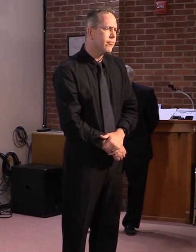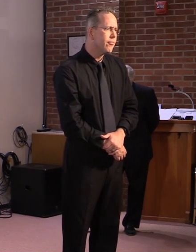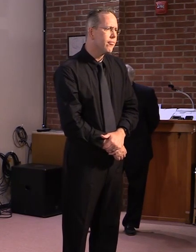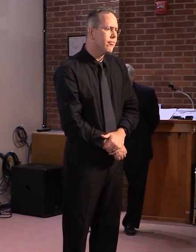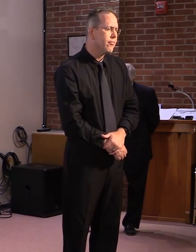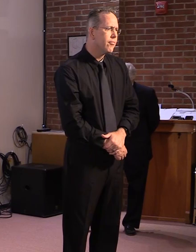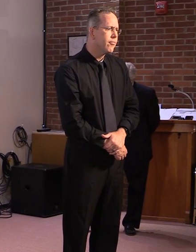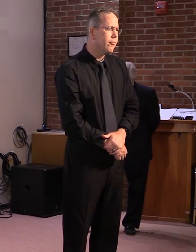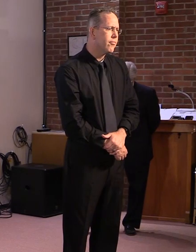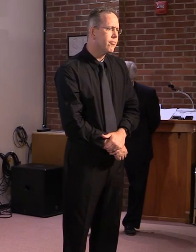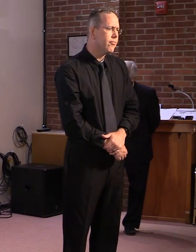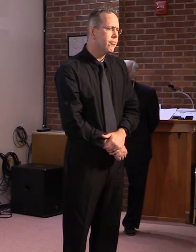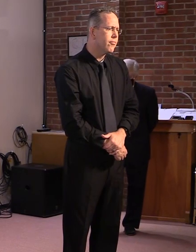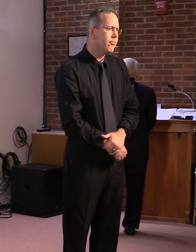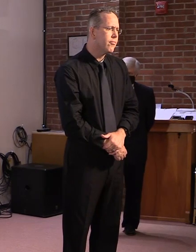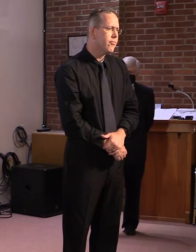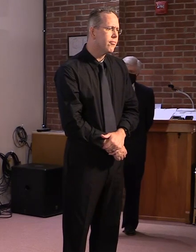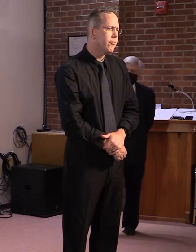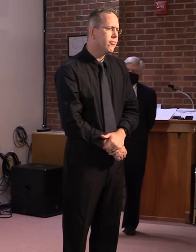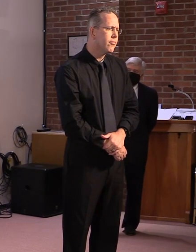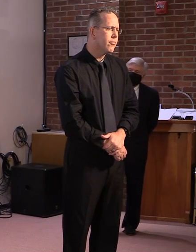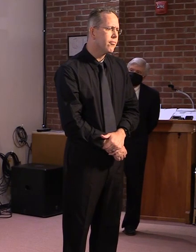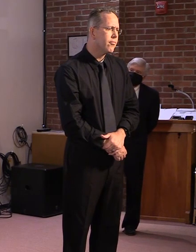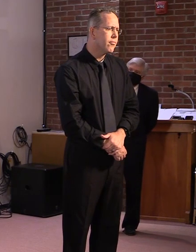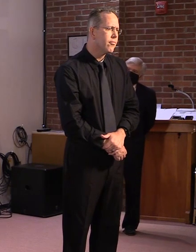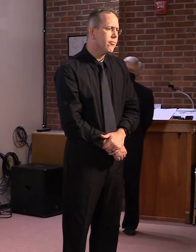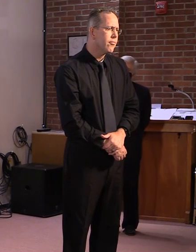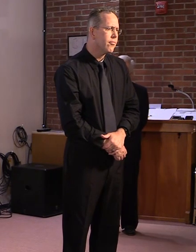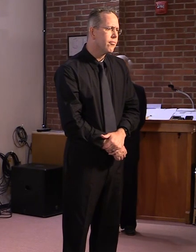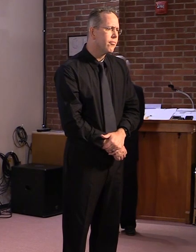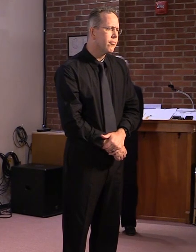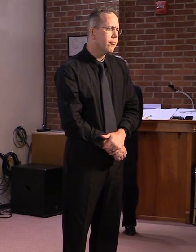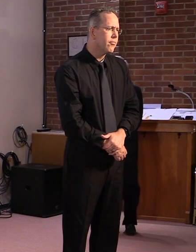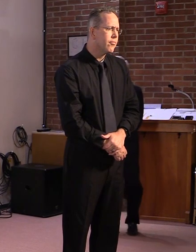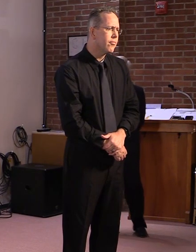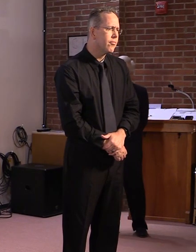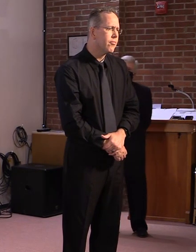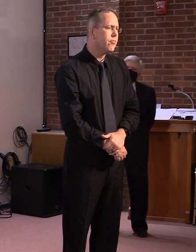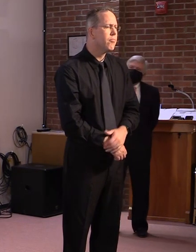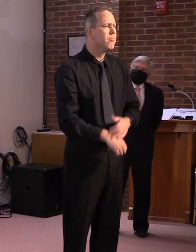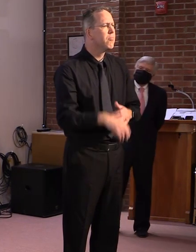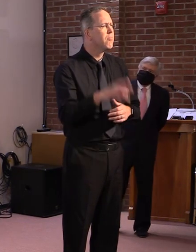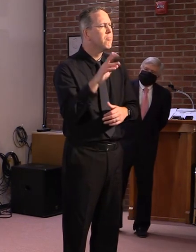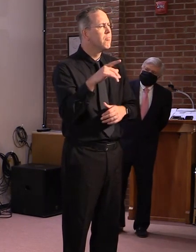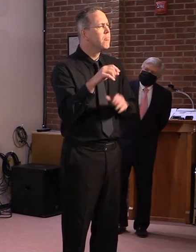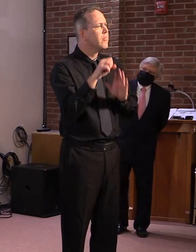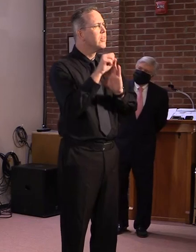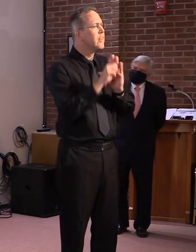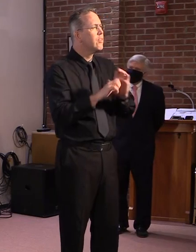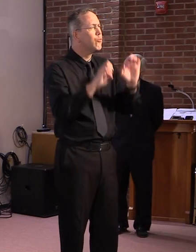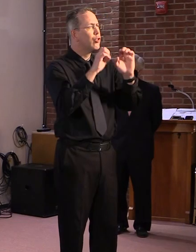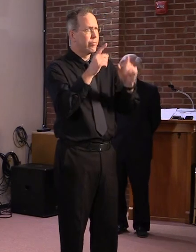you plan to continue holding three times a week press conferences. How long do you want us to?